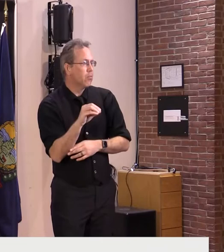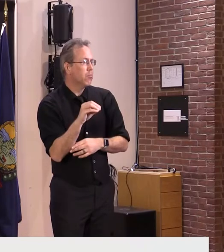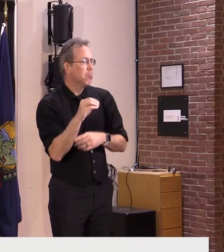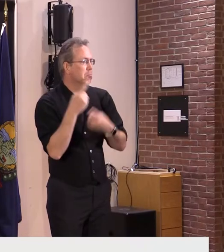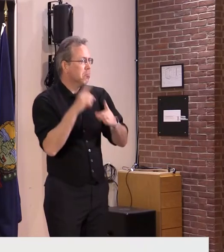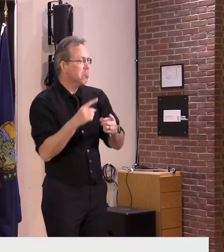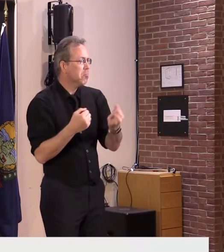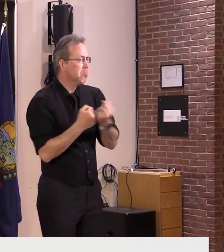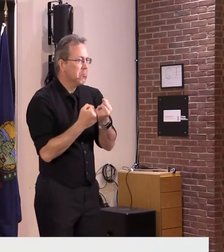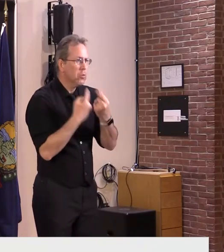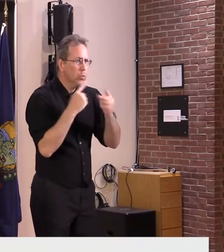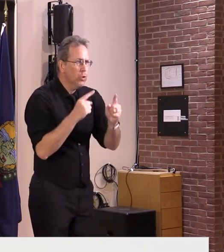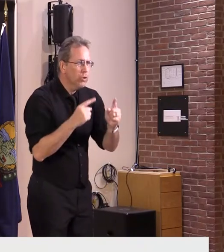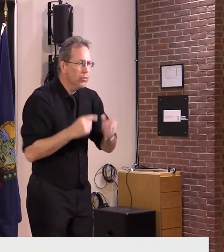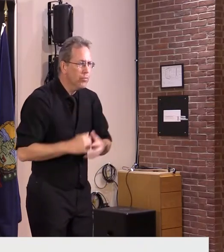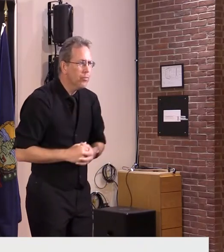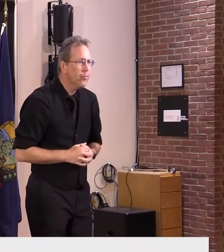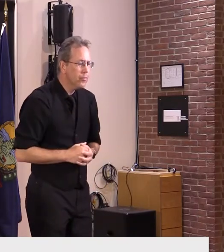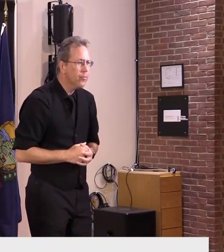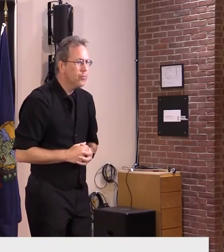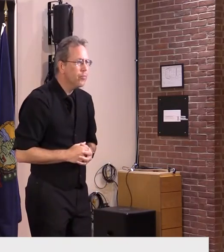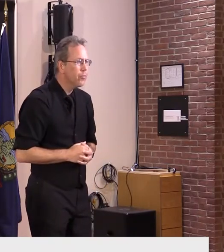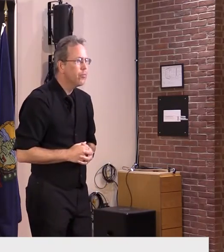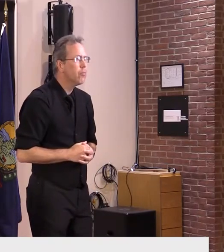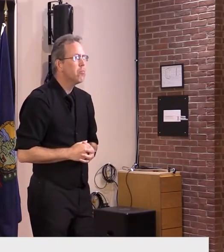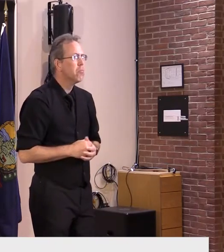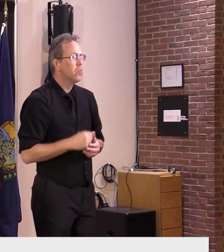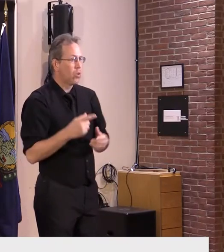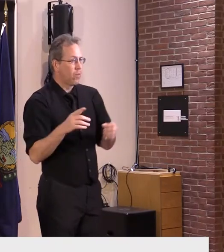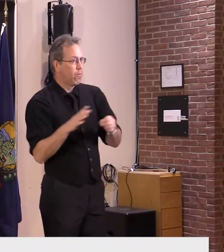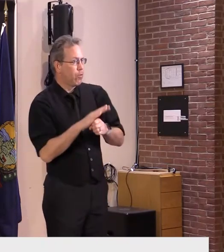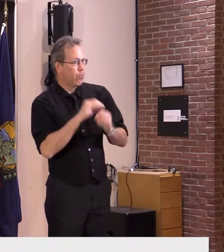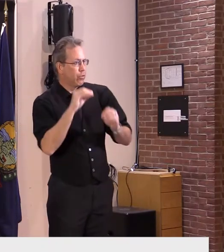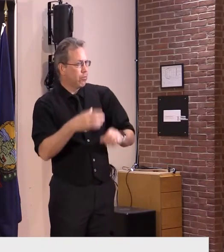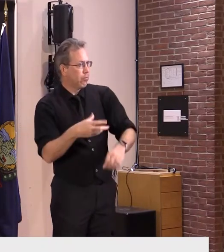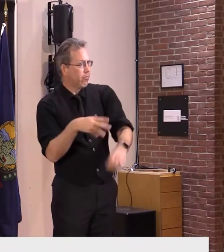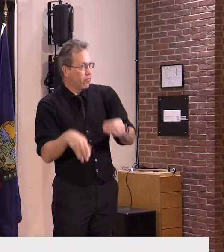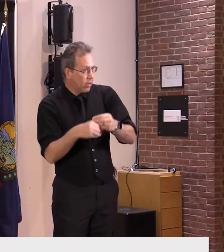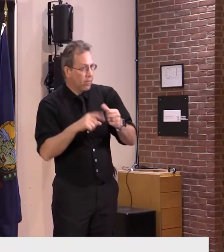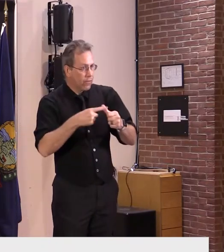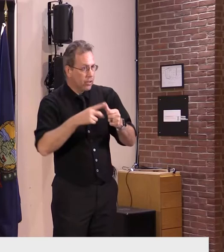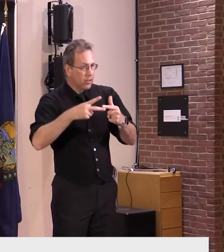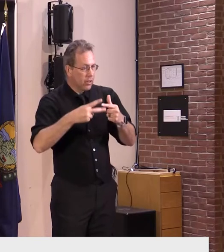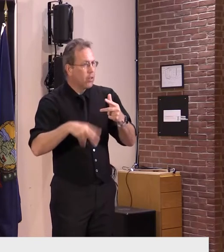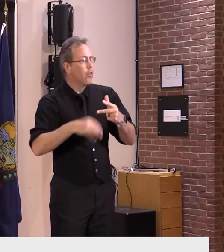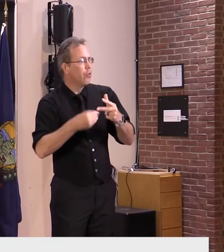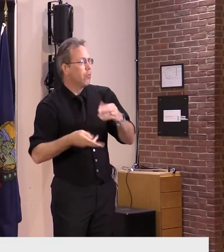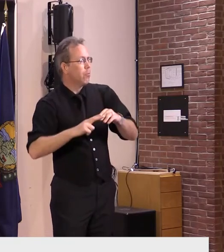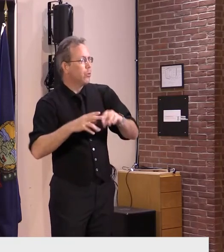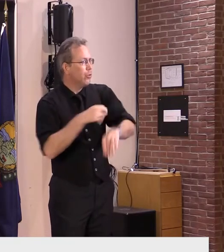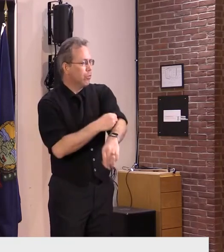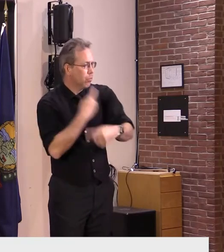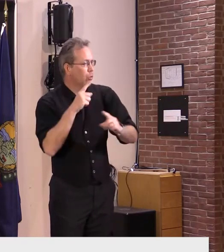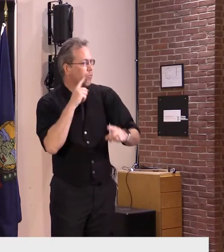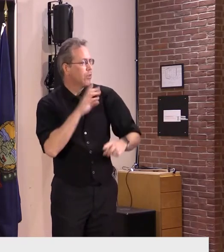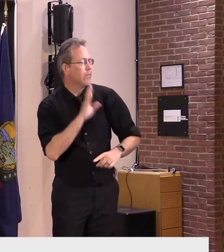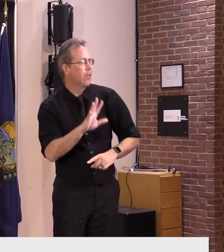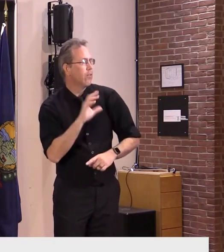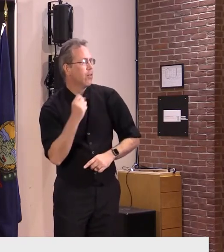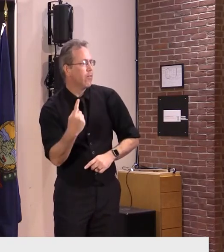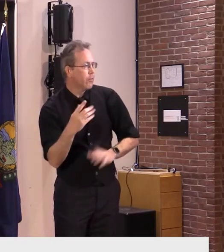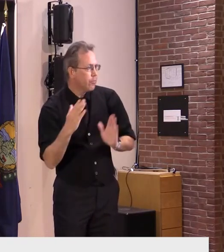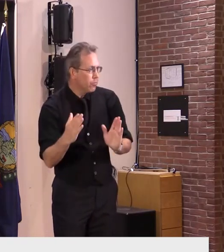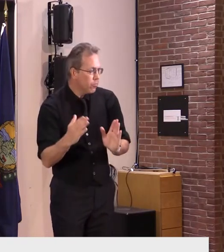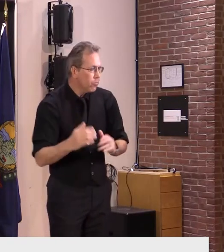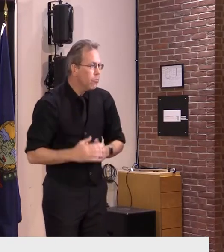these kids getting fully vaccinated at this point in time. That's probably double what the average is in